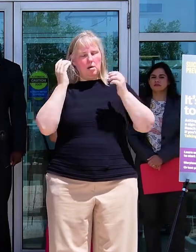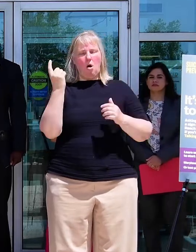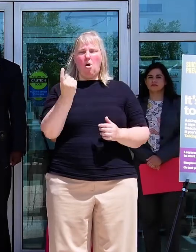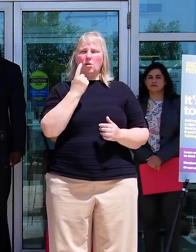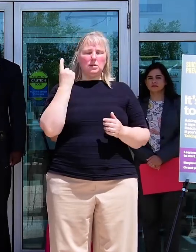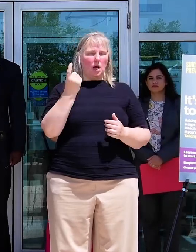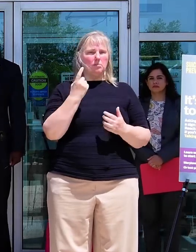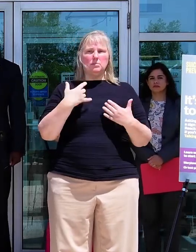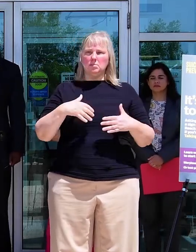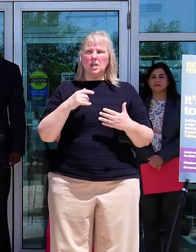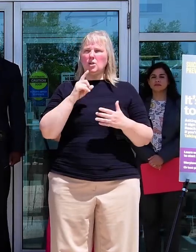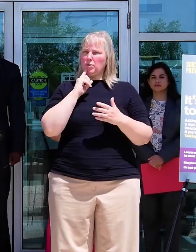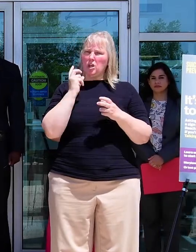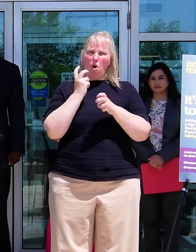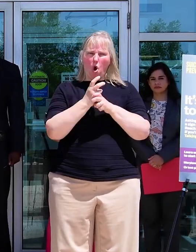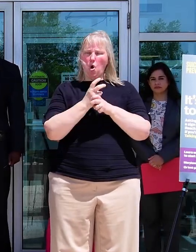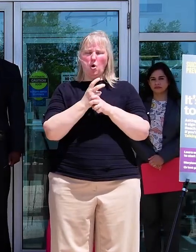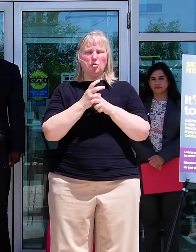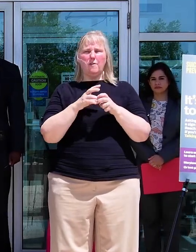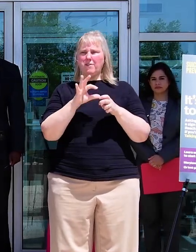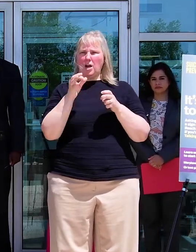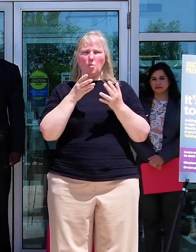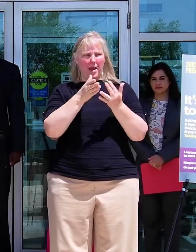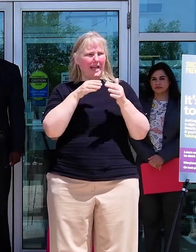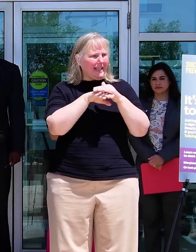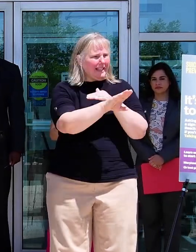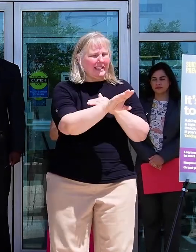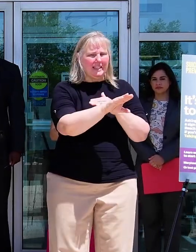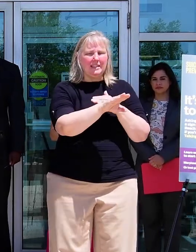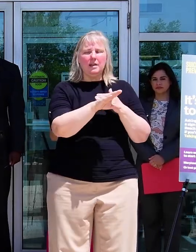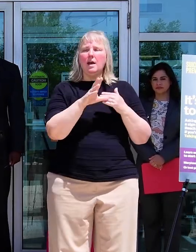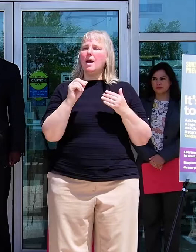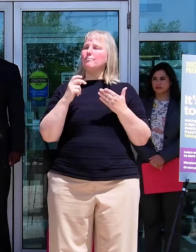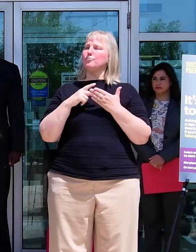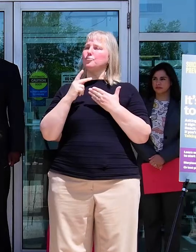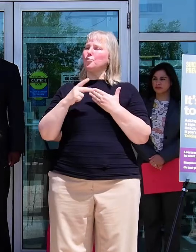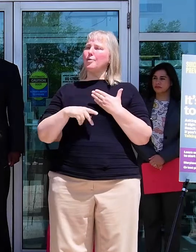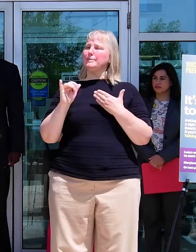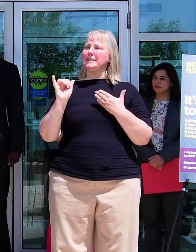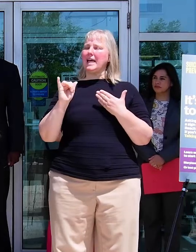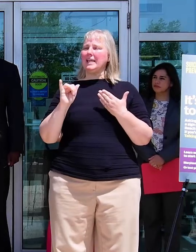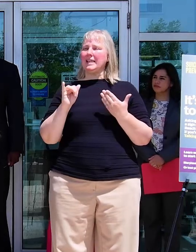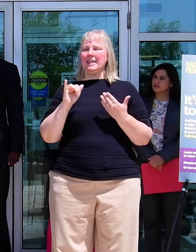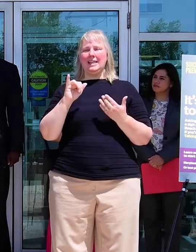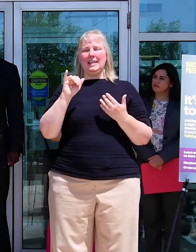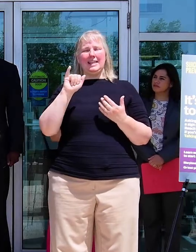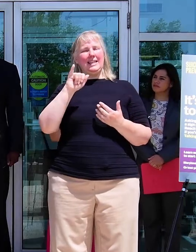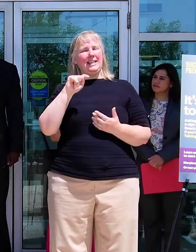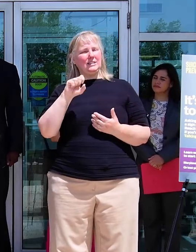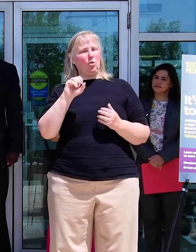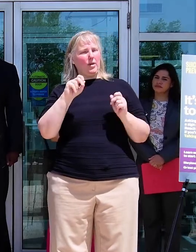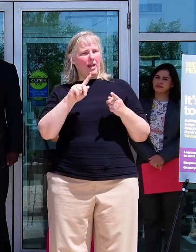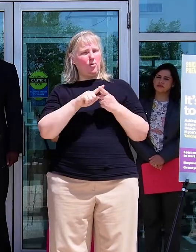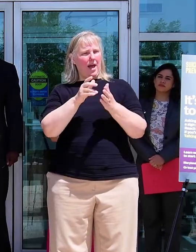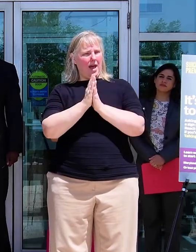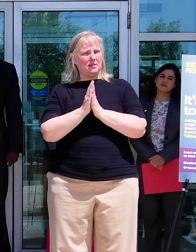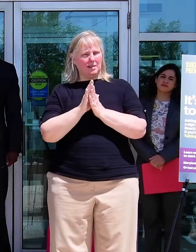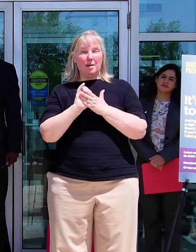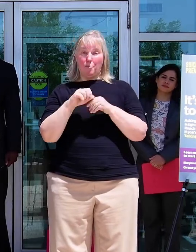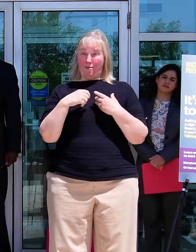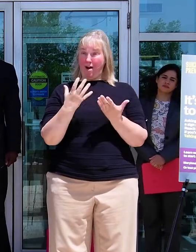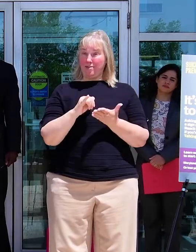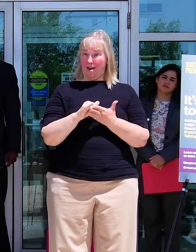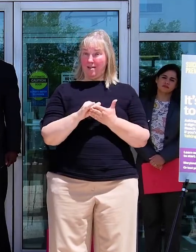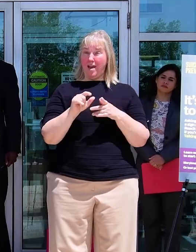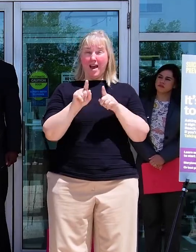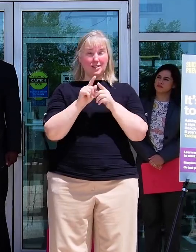find an entry point. And programs like It's Okay to Ask can provide that, right? As